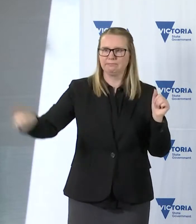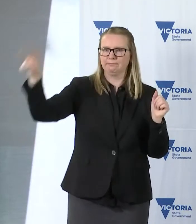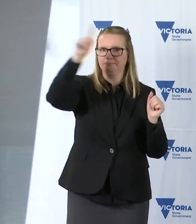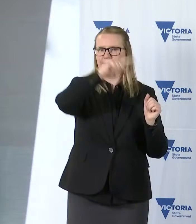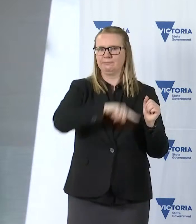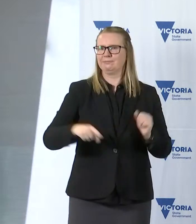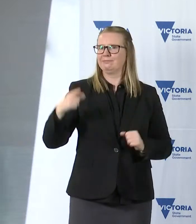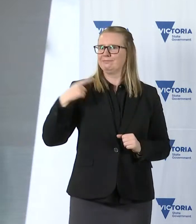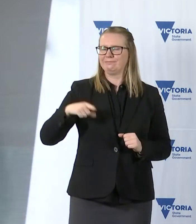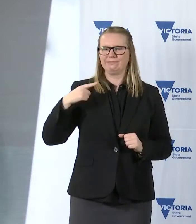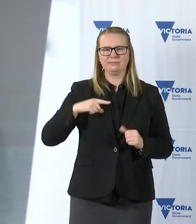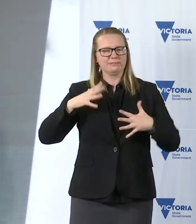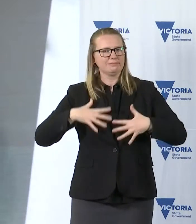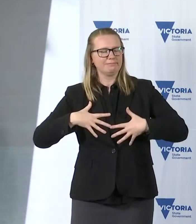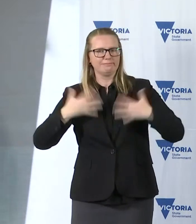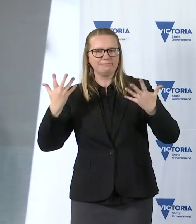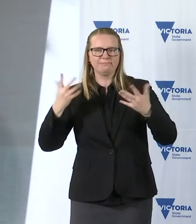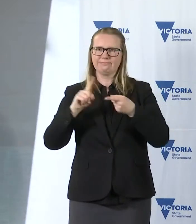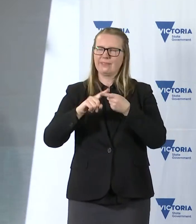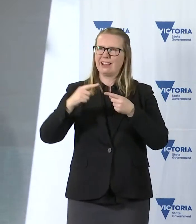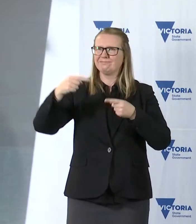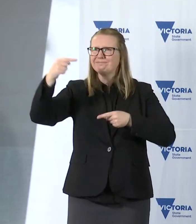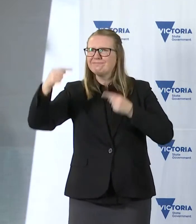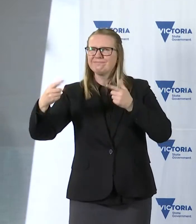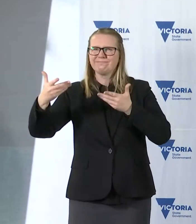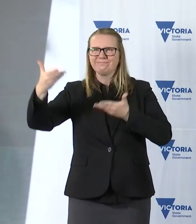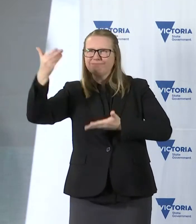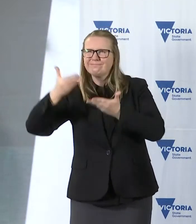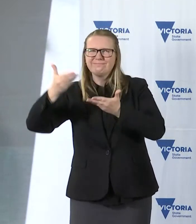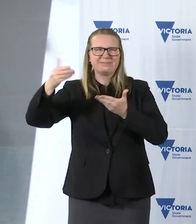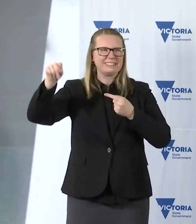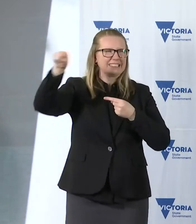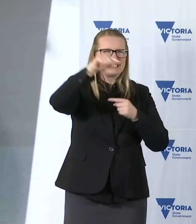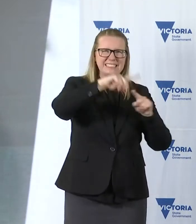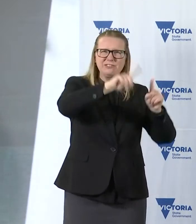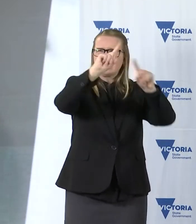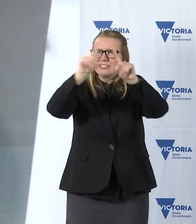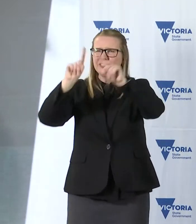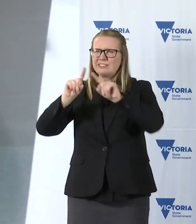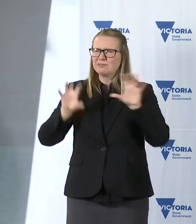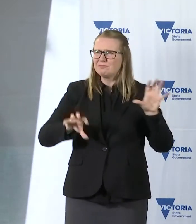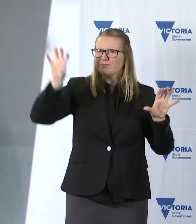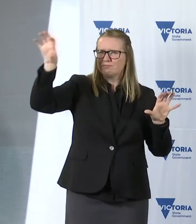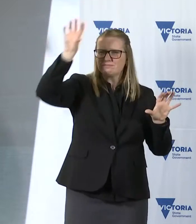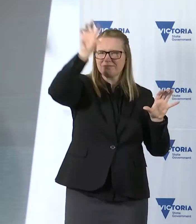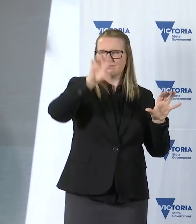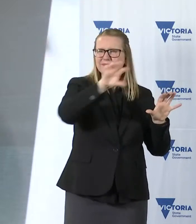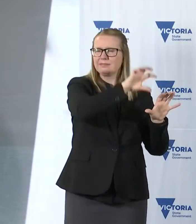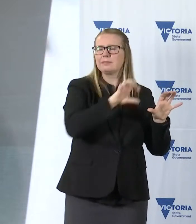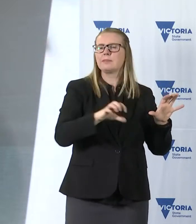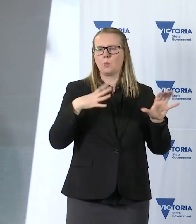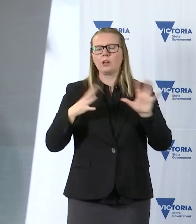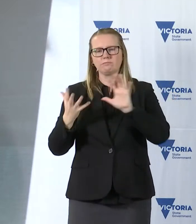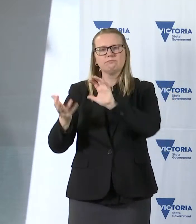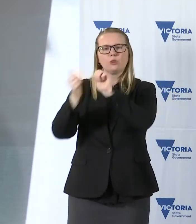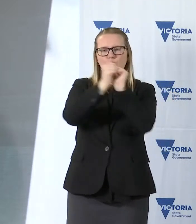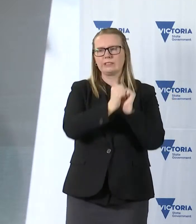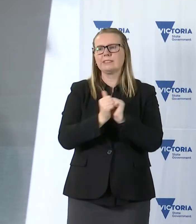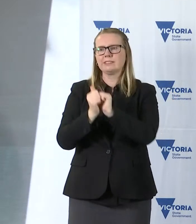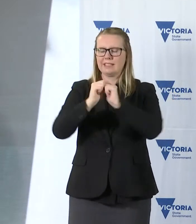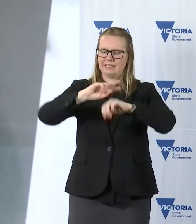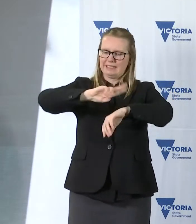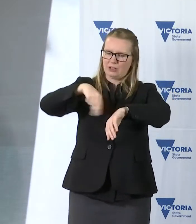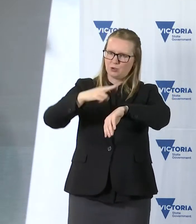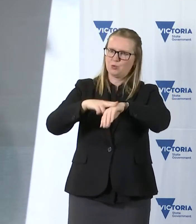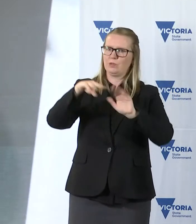and highly charged debate around the disparity between jurisdictions or without there being some kind of